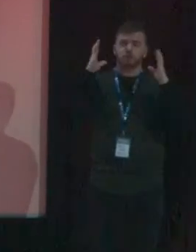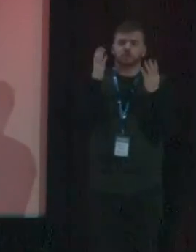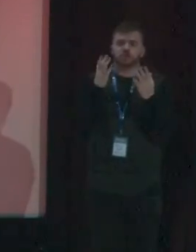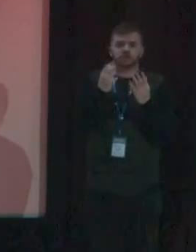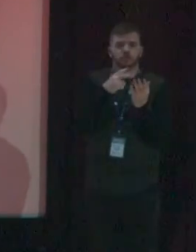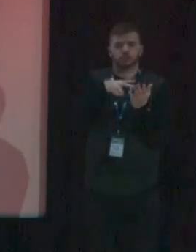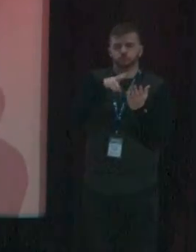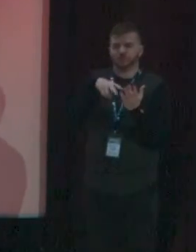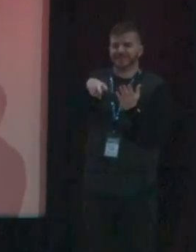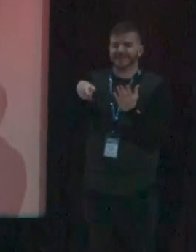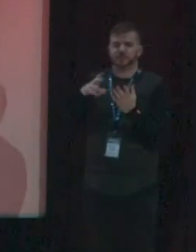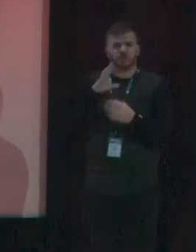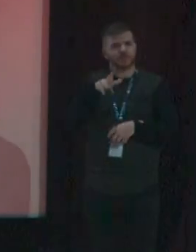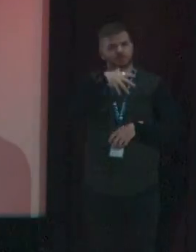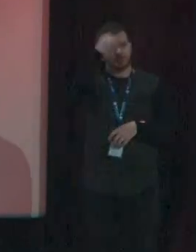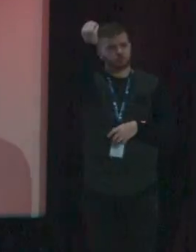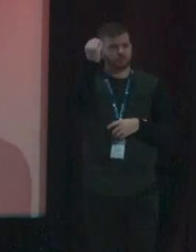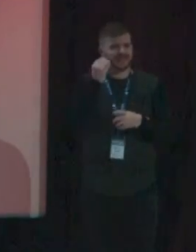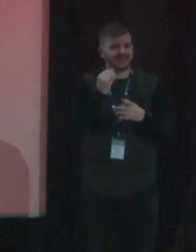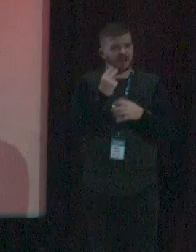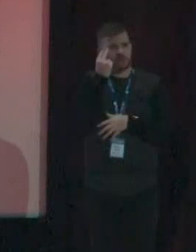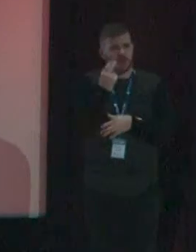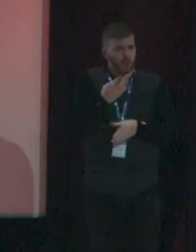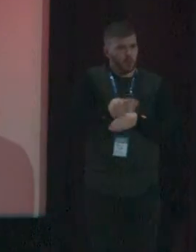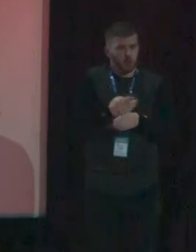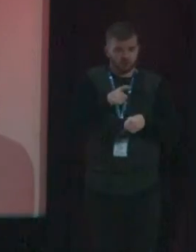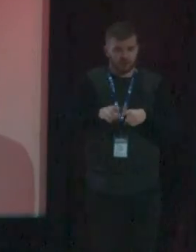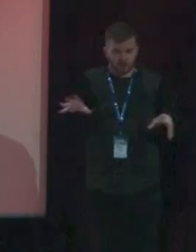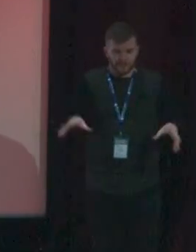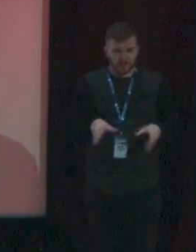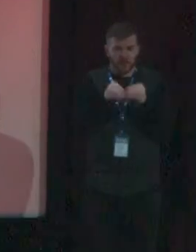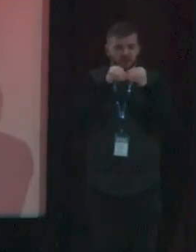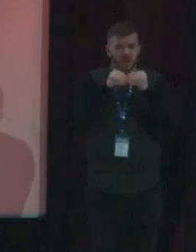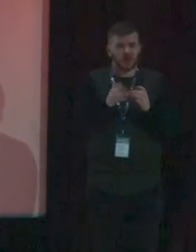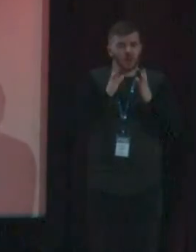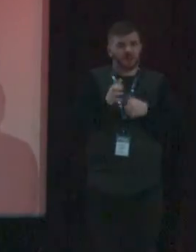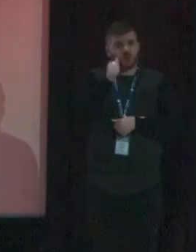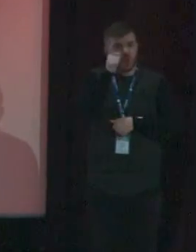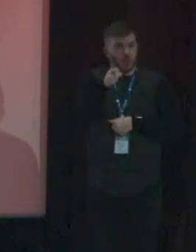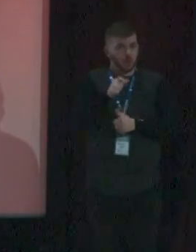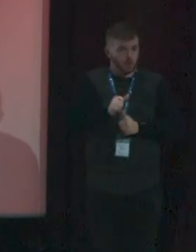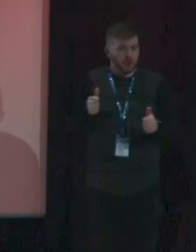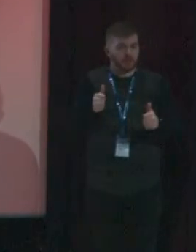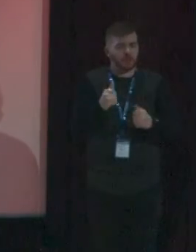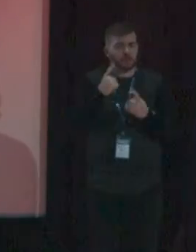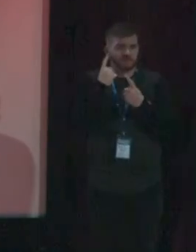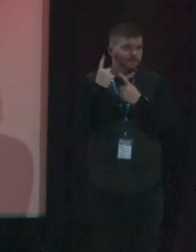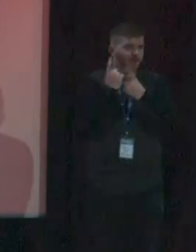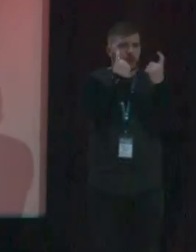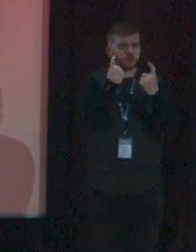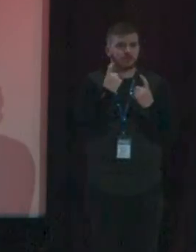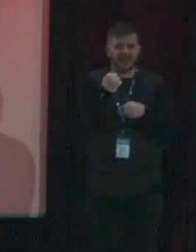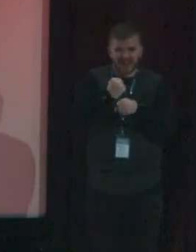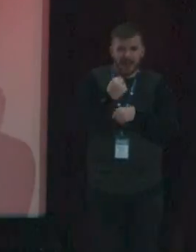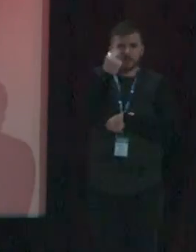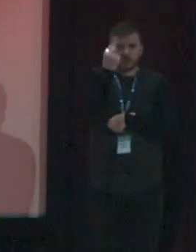been reading Kant recently, the spirit of the artwork you're trying to put together. You have to know that, and you have to find the game